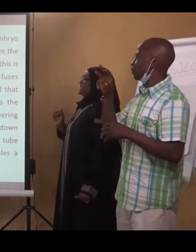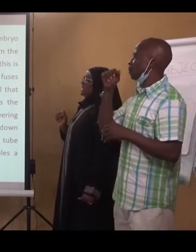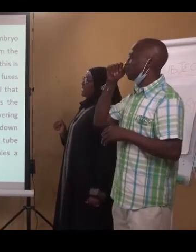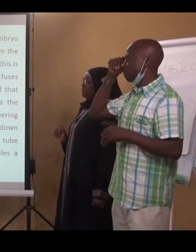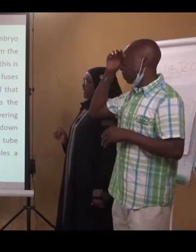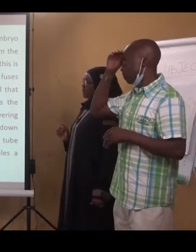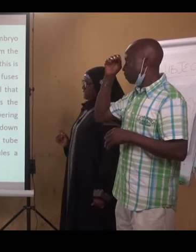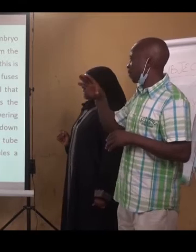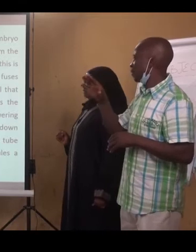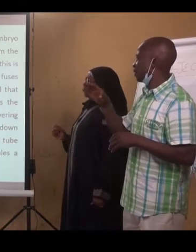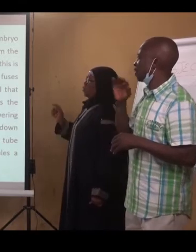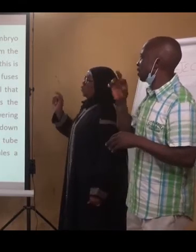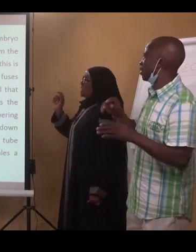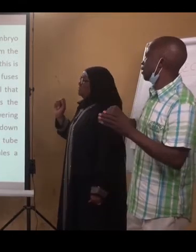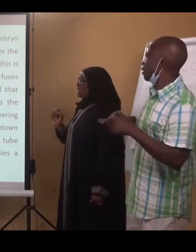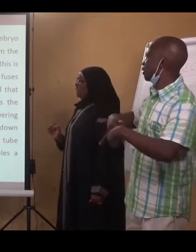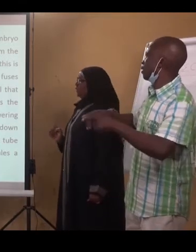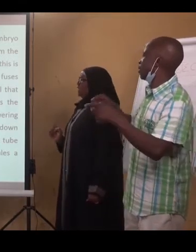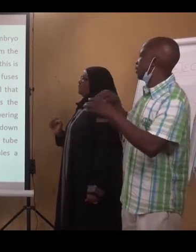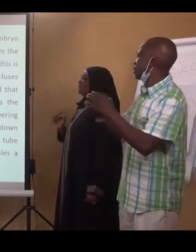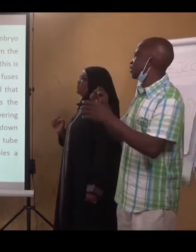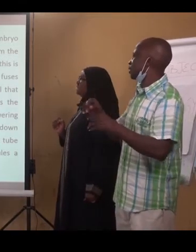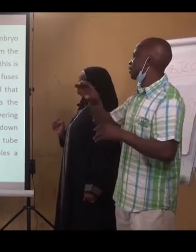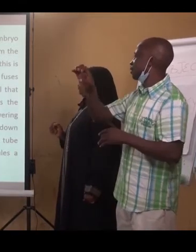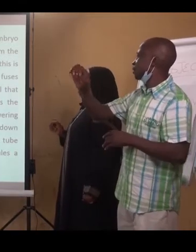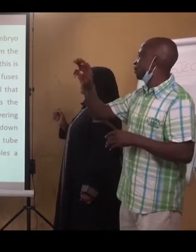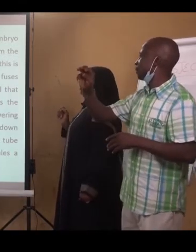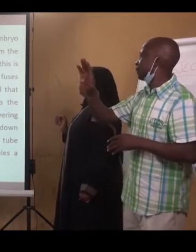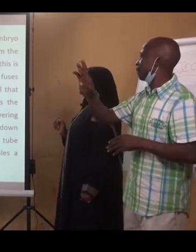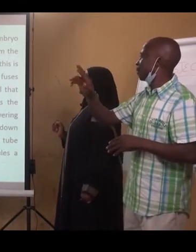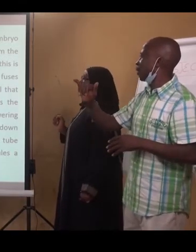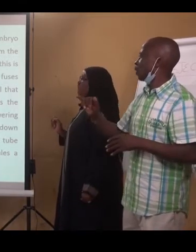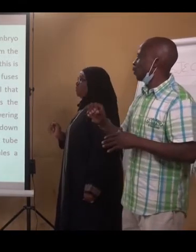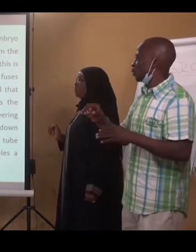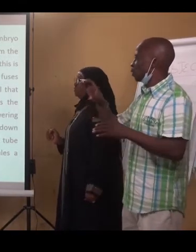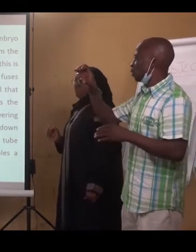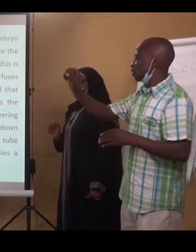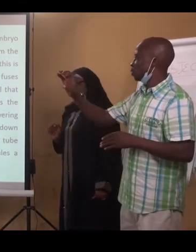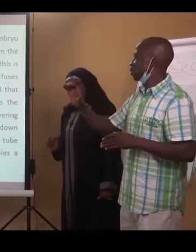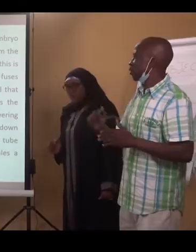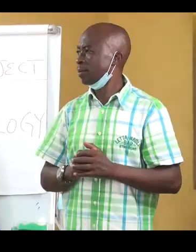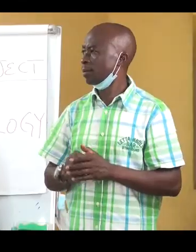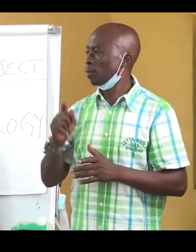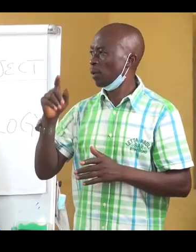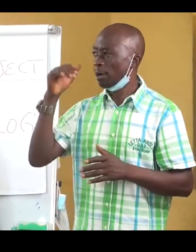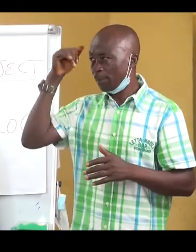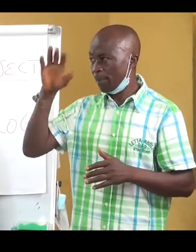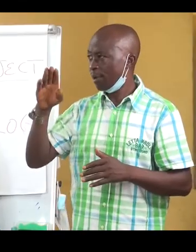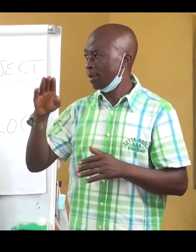the embryo sac. One male nucleus fuses with the ovule to form the zygote. So